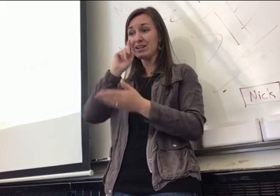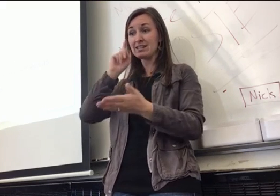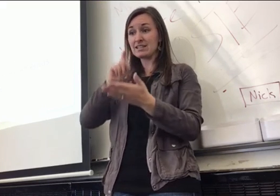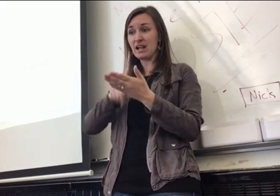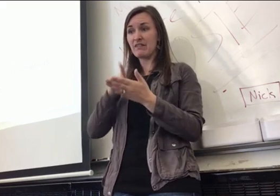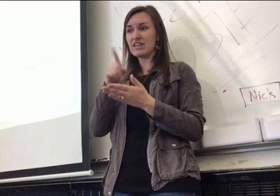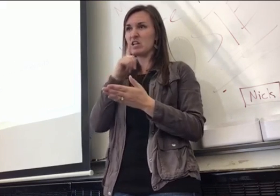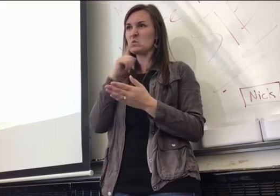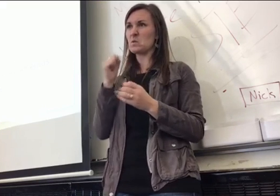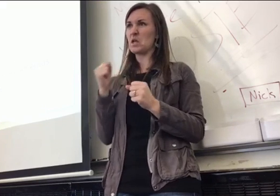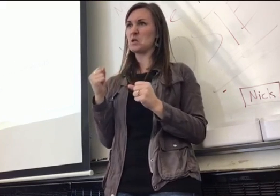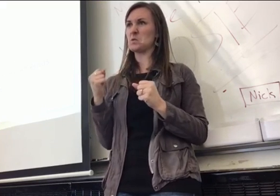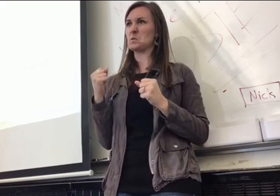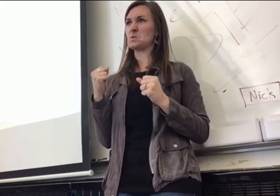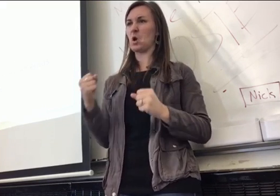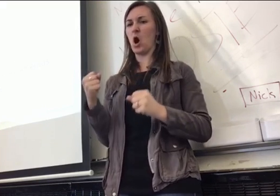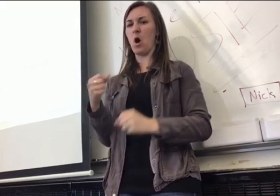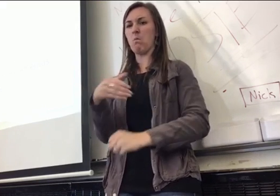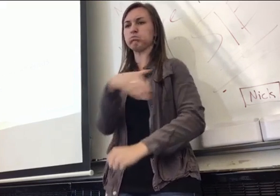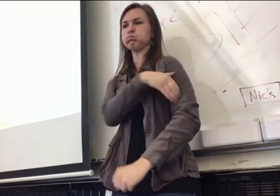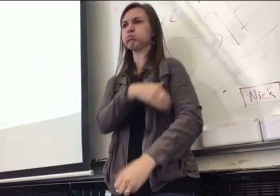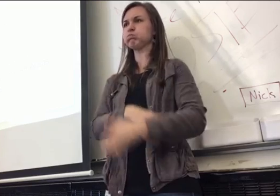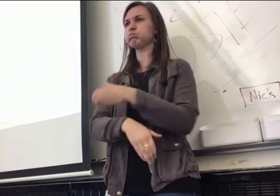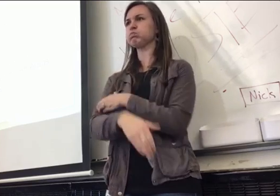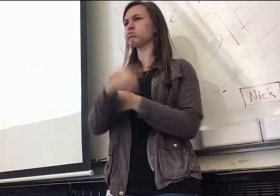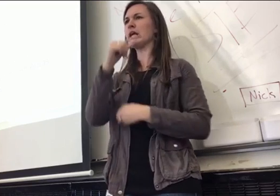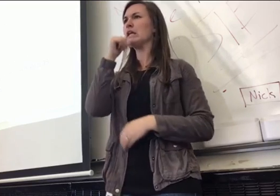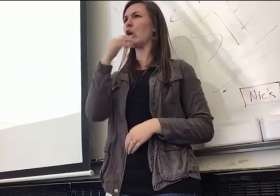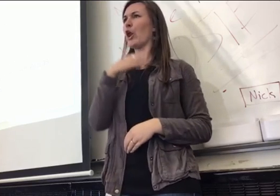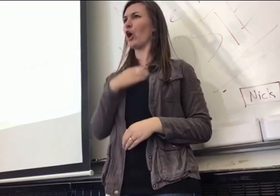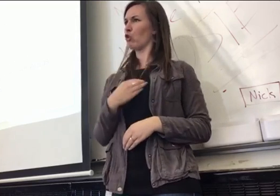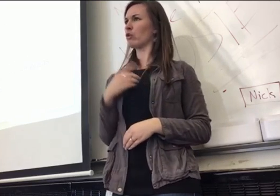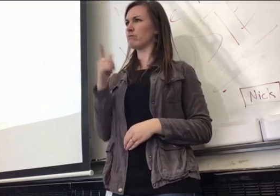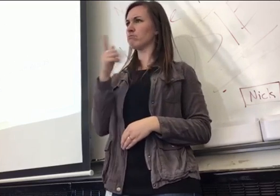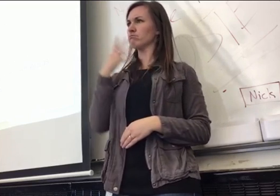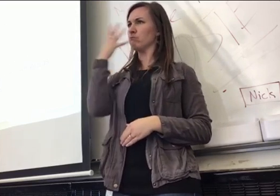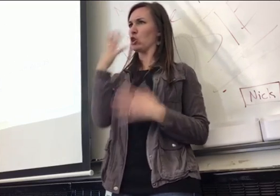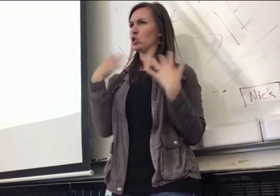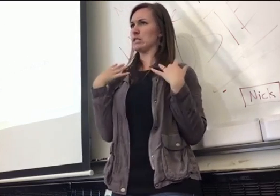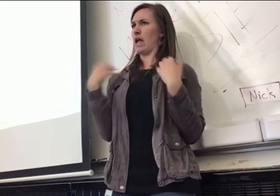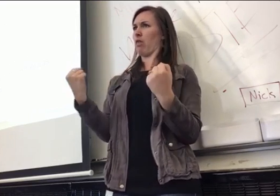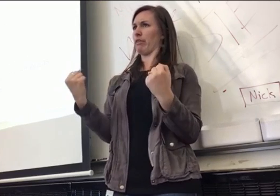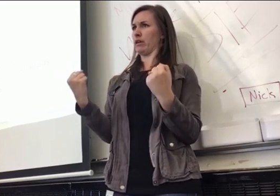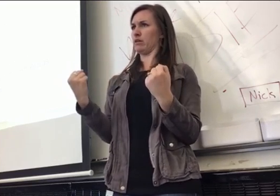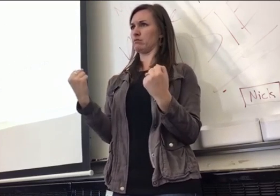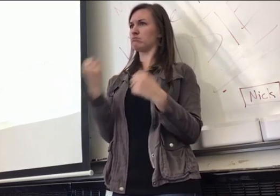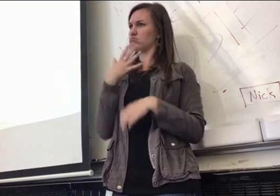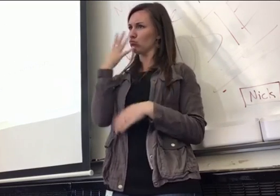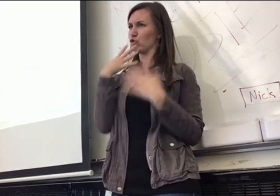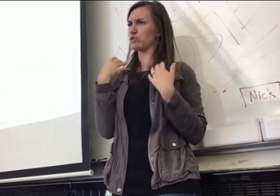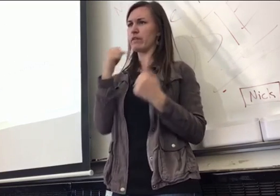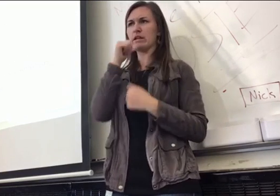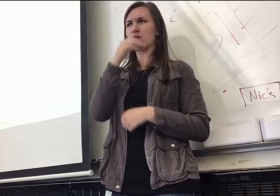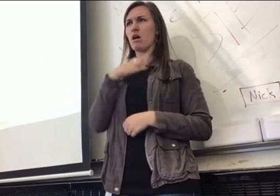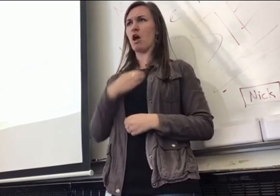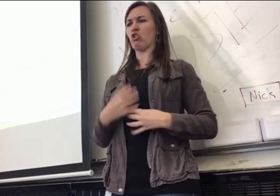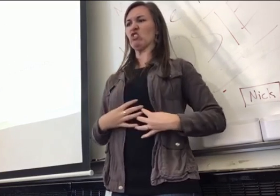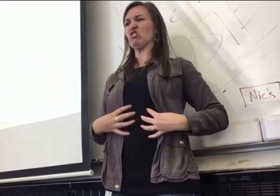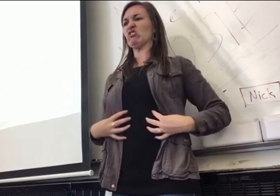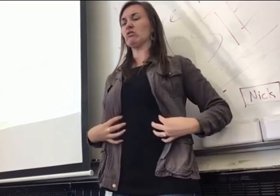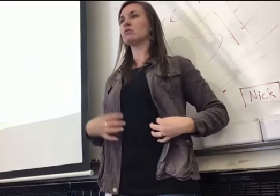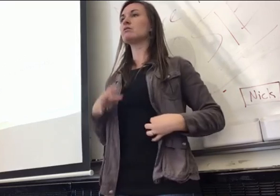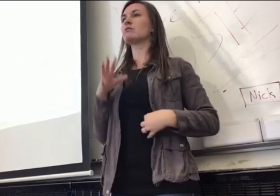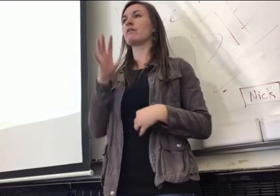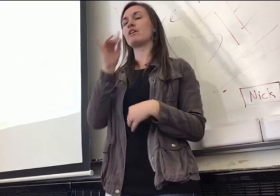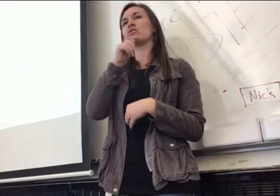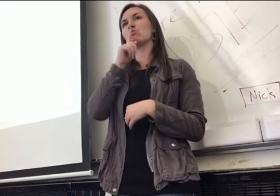he is very buff, right? He's not hungry. He looks like he has a lot of good definition. That's his very